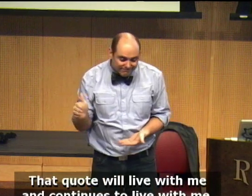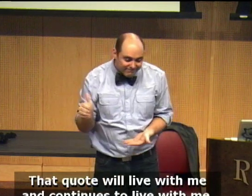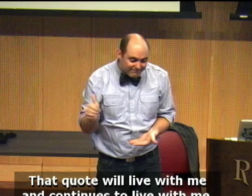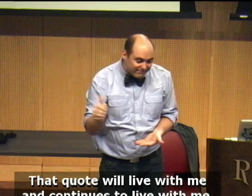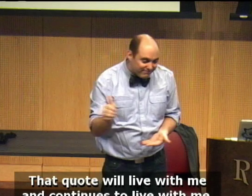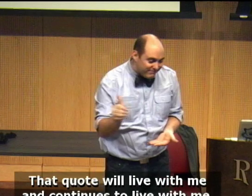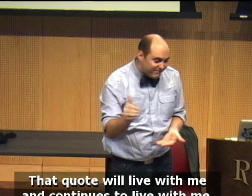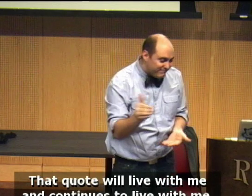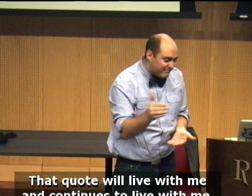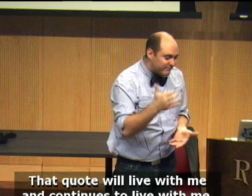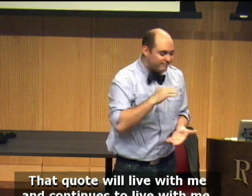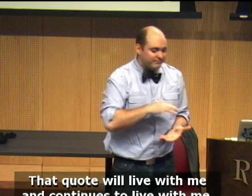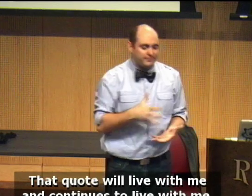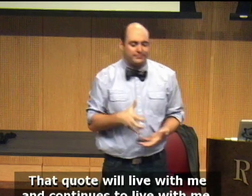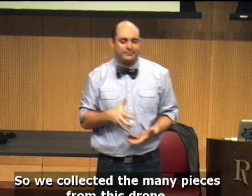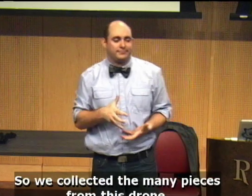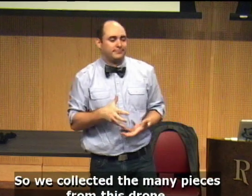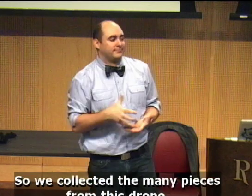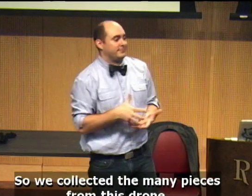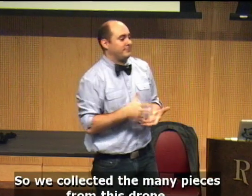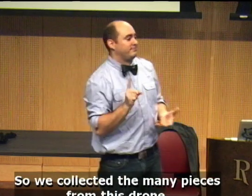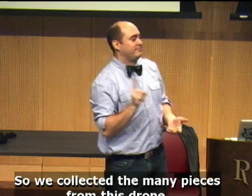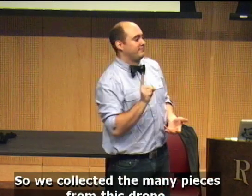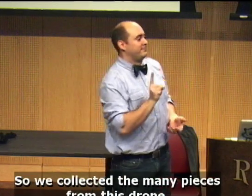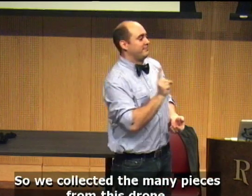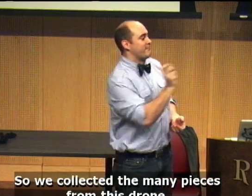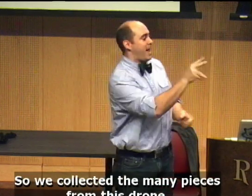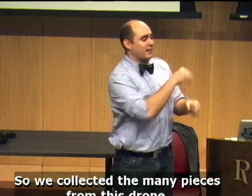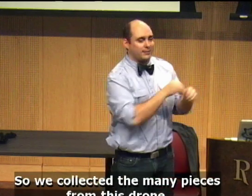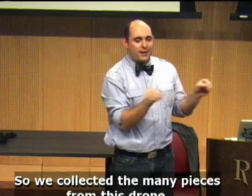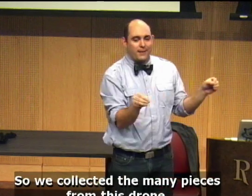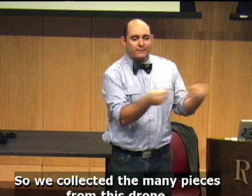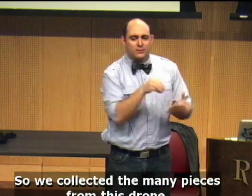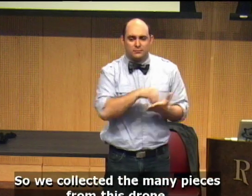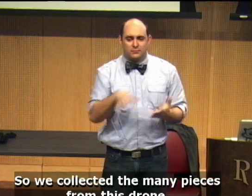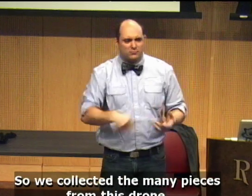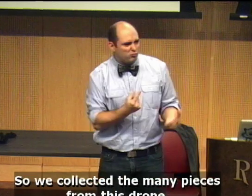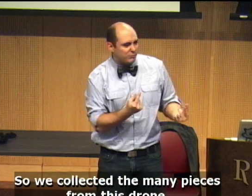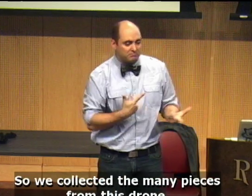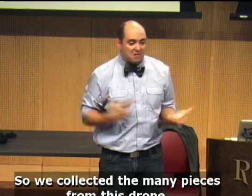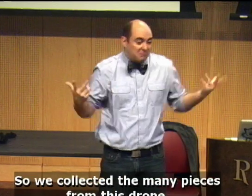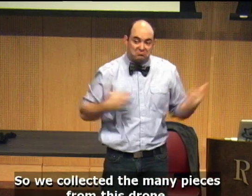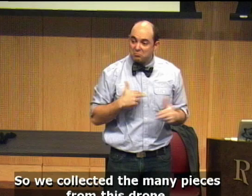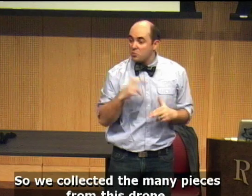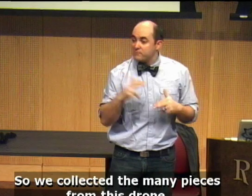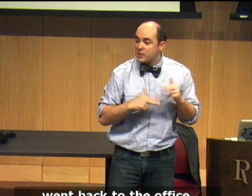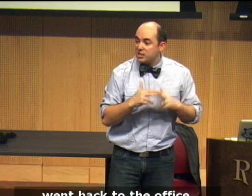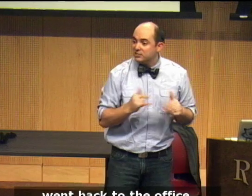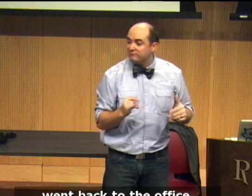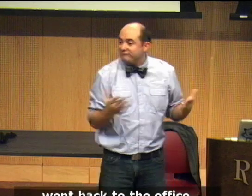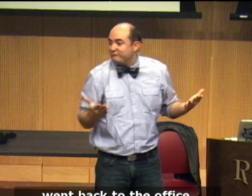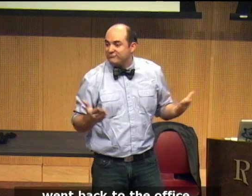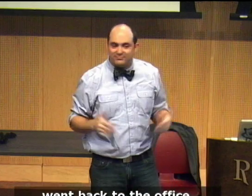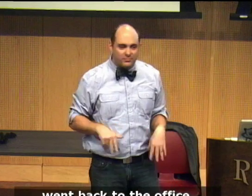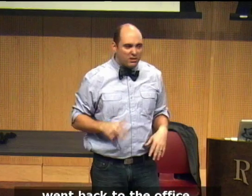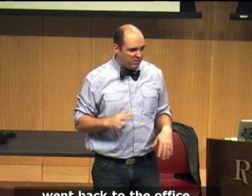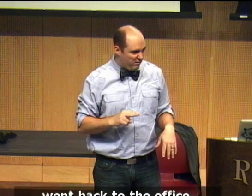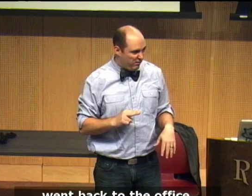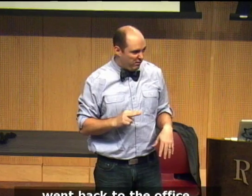continues to live with me. So we collected the many pieces from this drone, went back to the office,